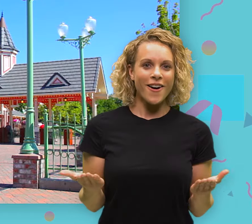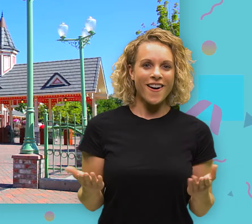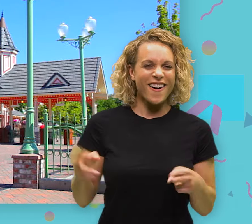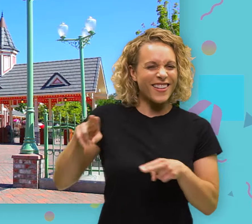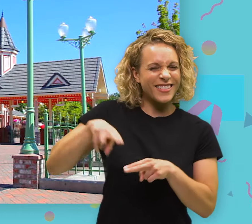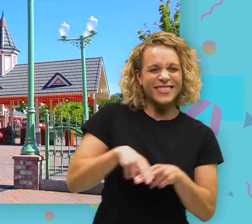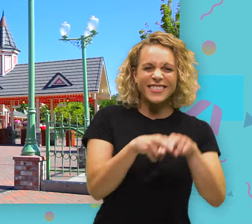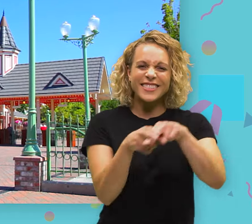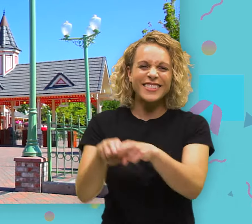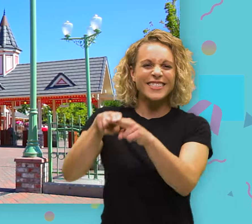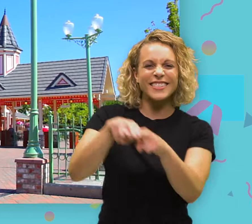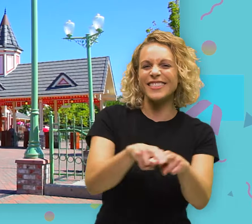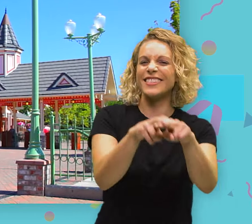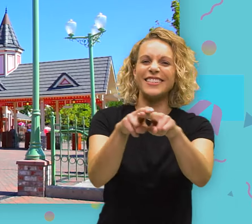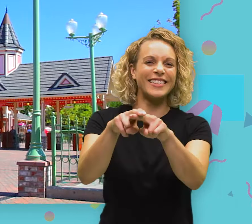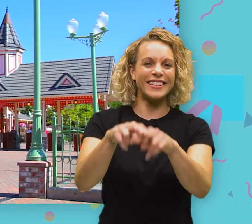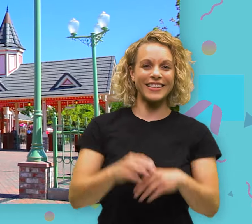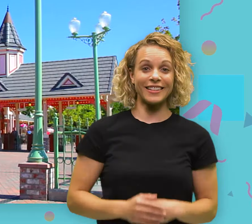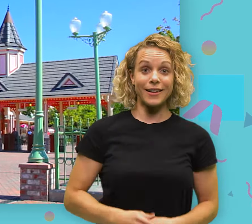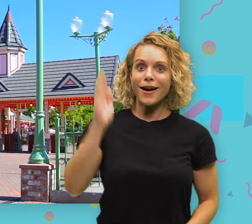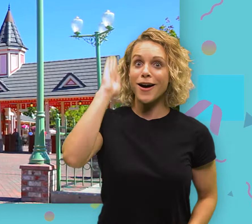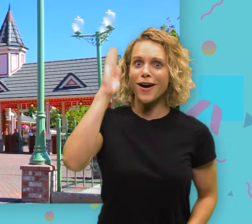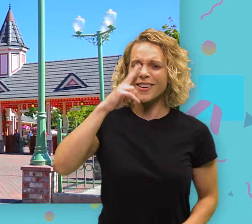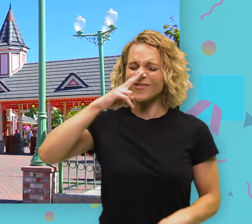to the theme park!